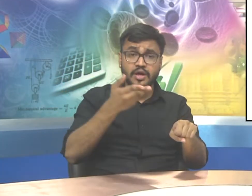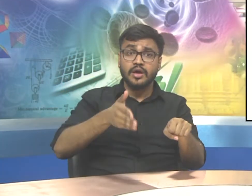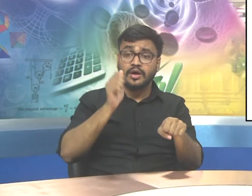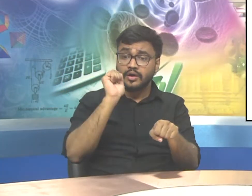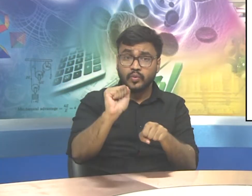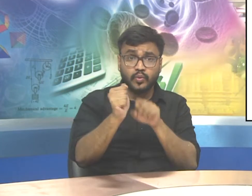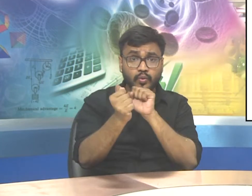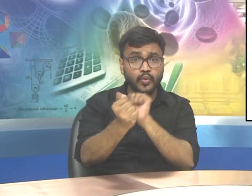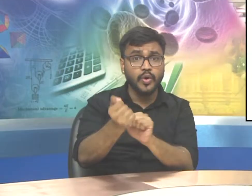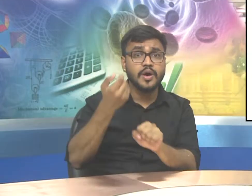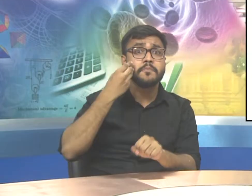like knives,